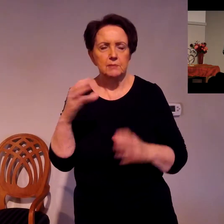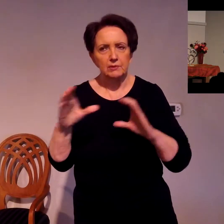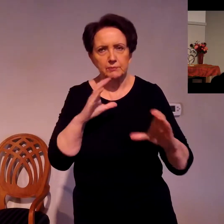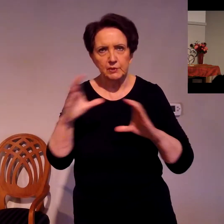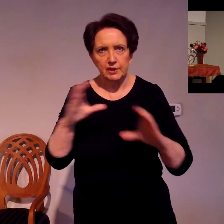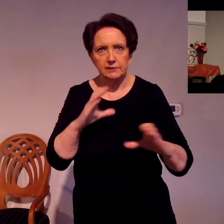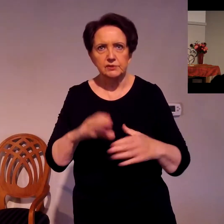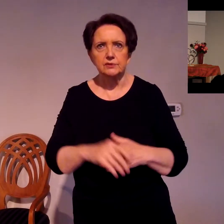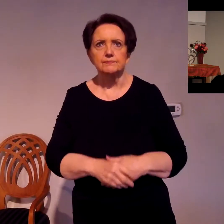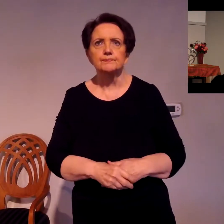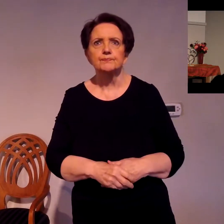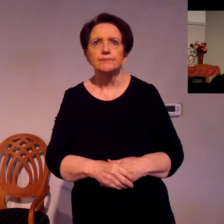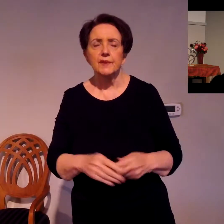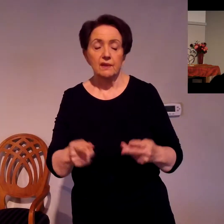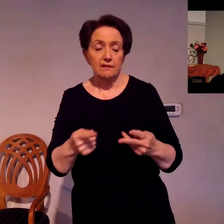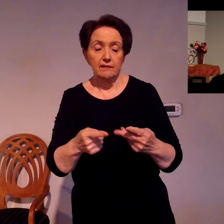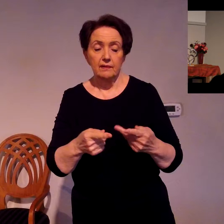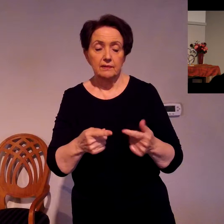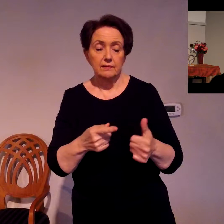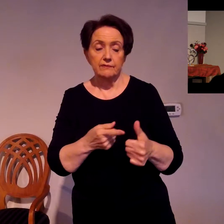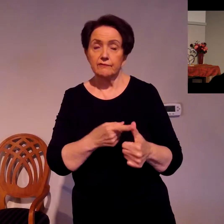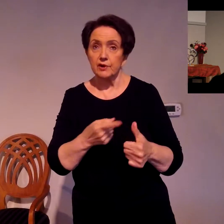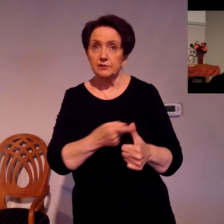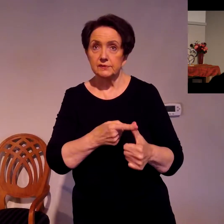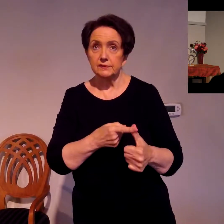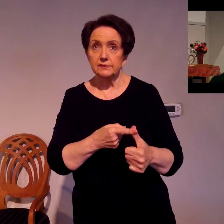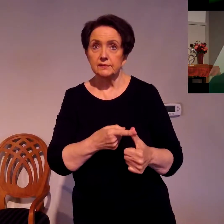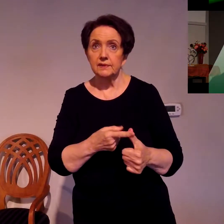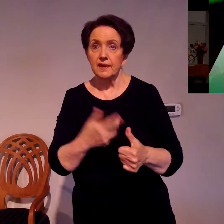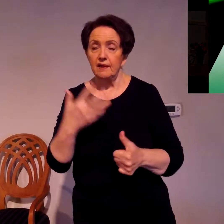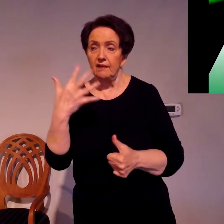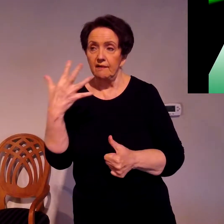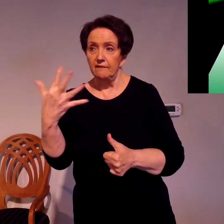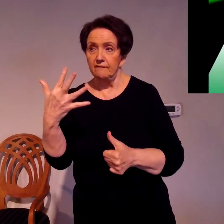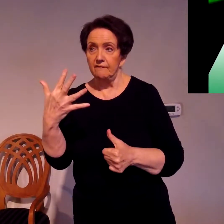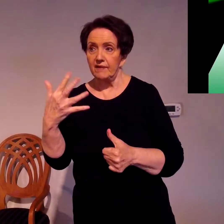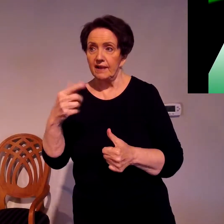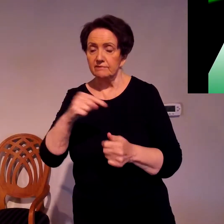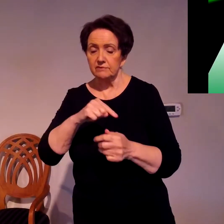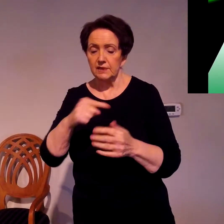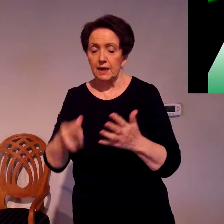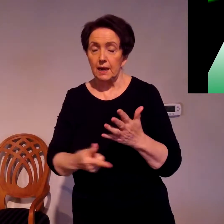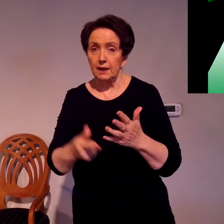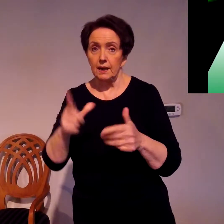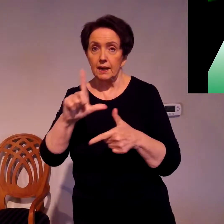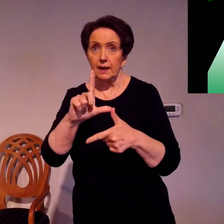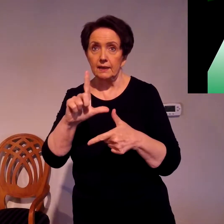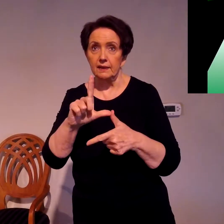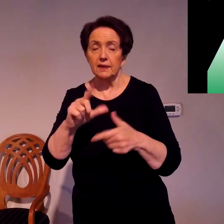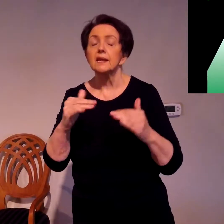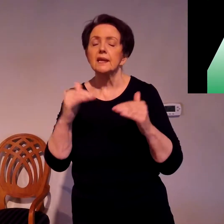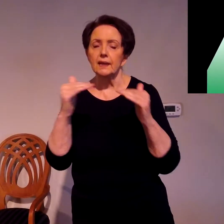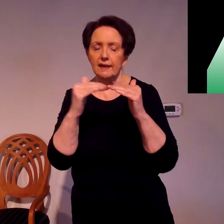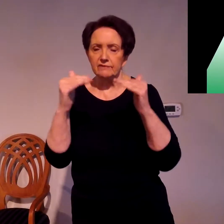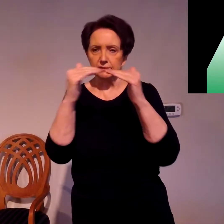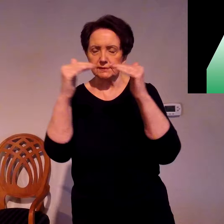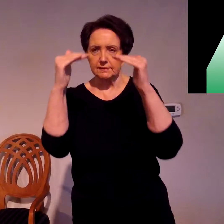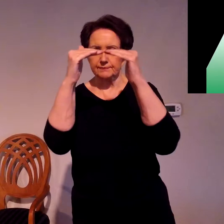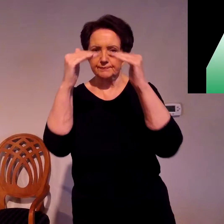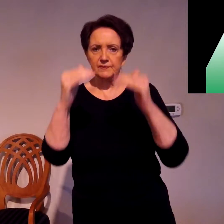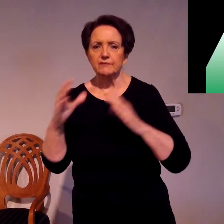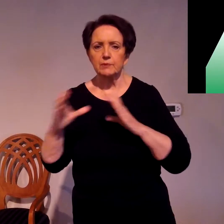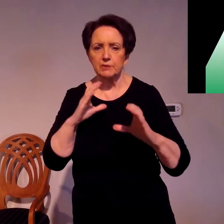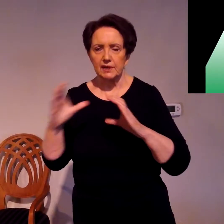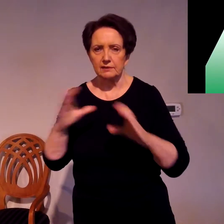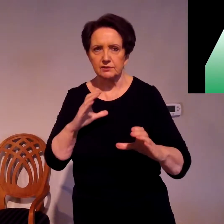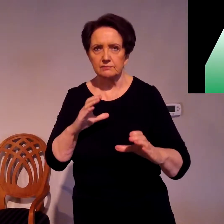communication. So the first one is that there are 5 levels of communication, and these levels of communication have to do